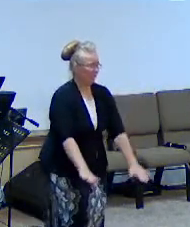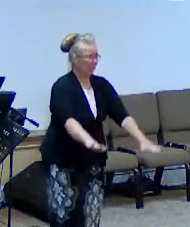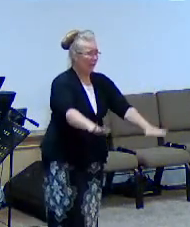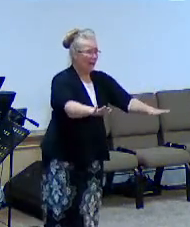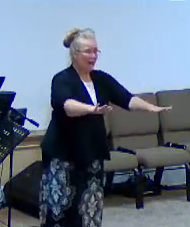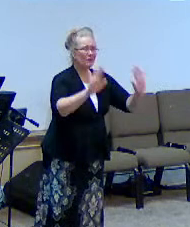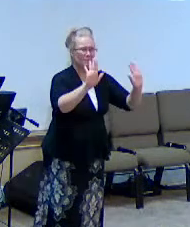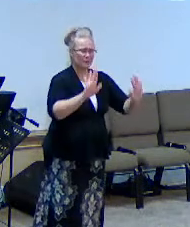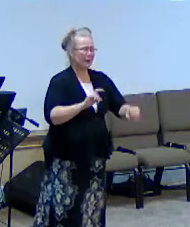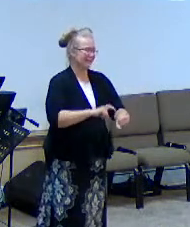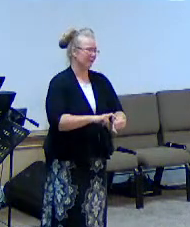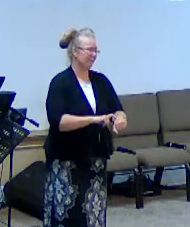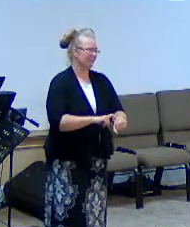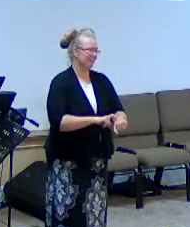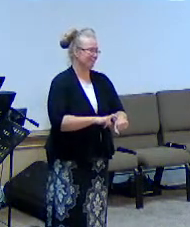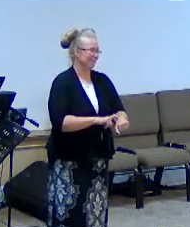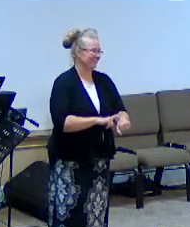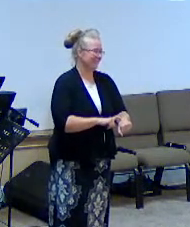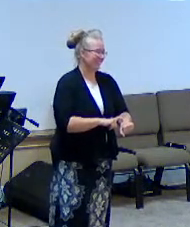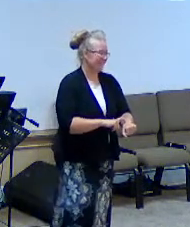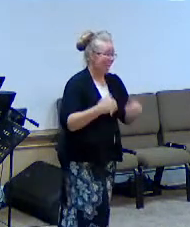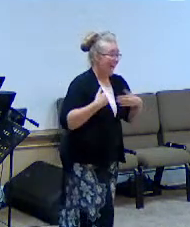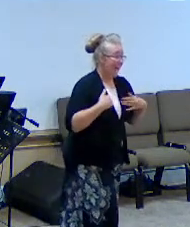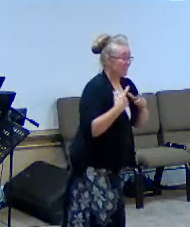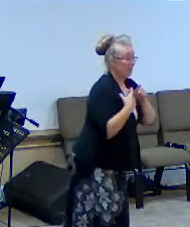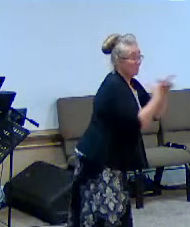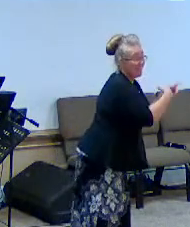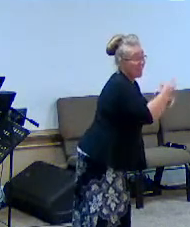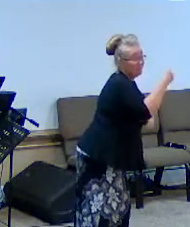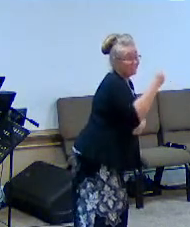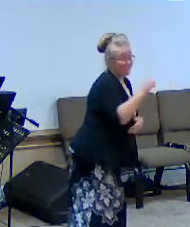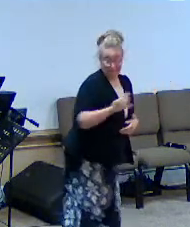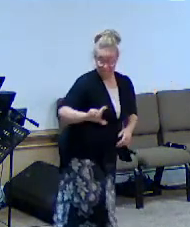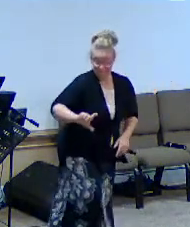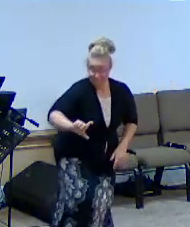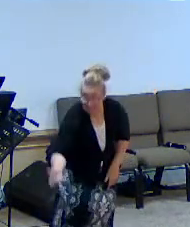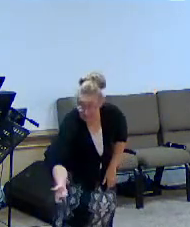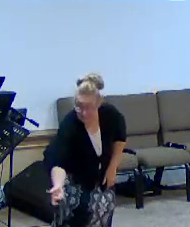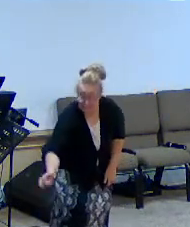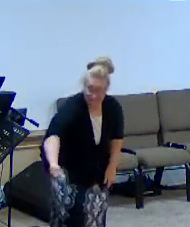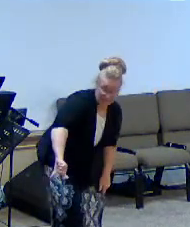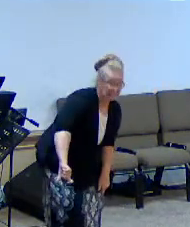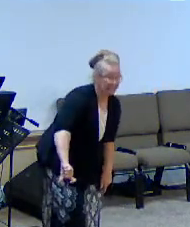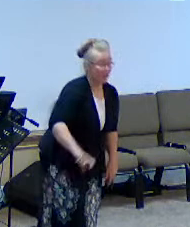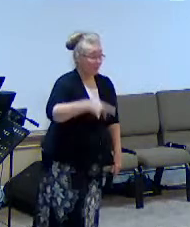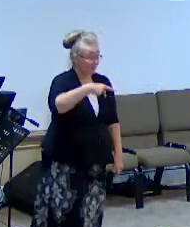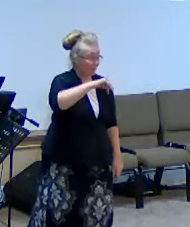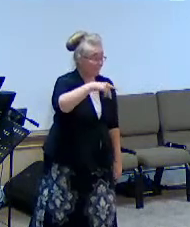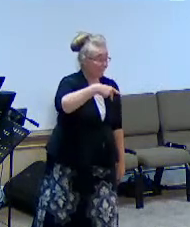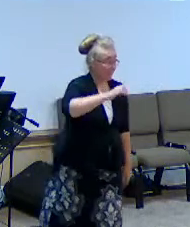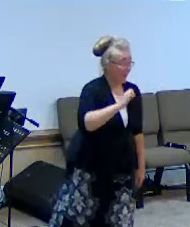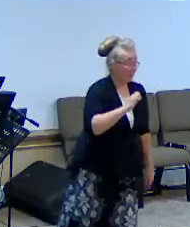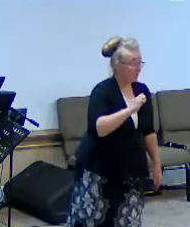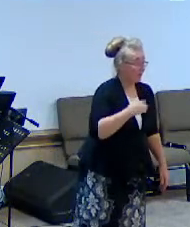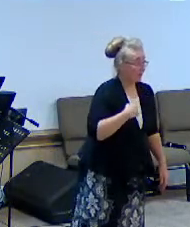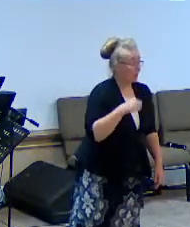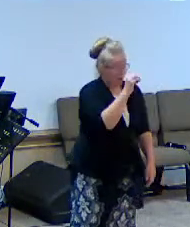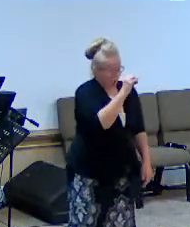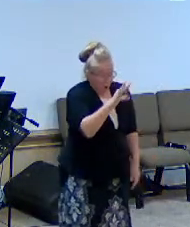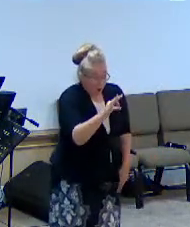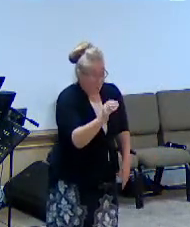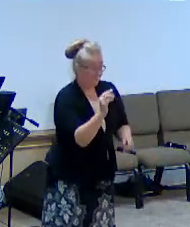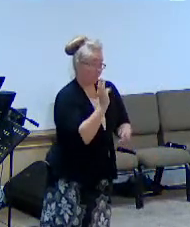had a great time. And I had to run outside and turn off the pipe. Amen. But I realized I had to turn off the water